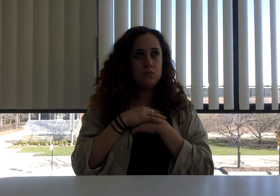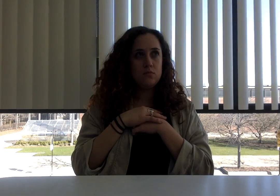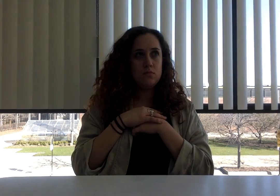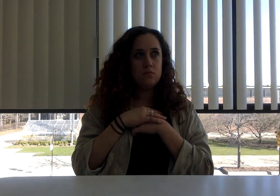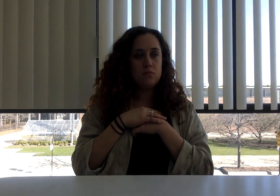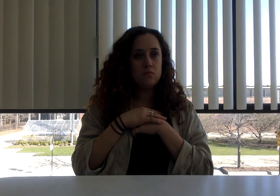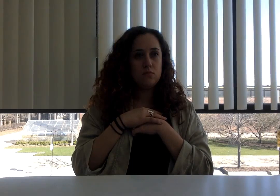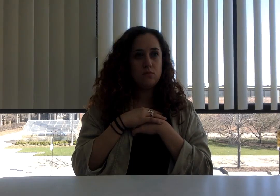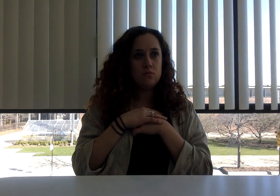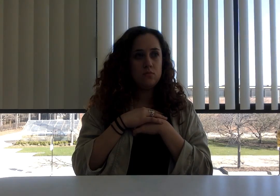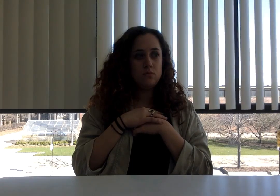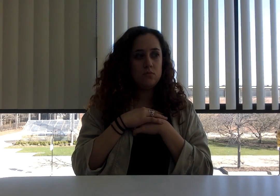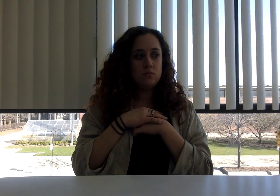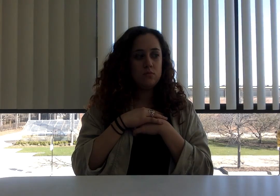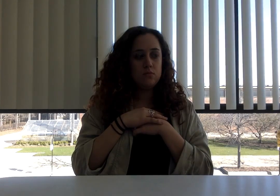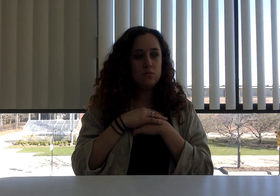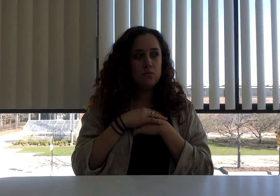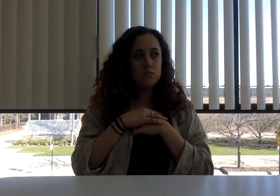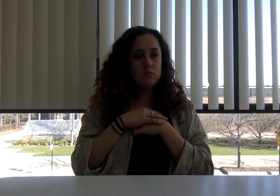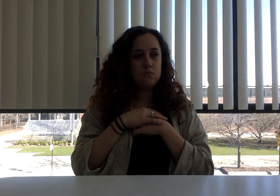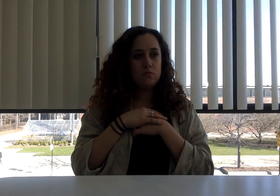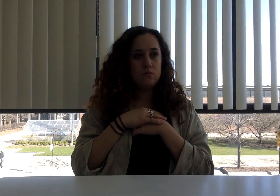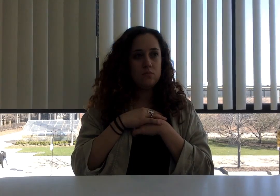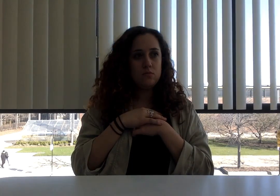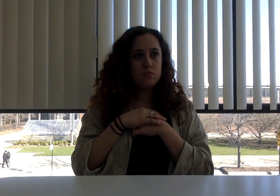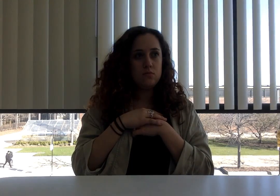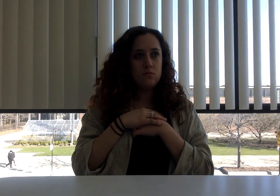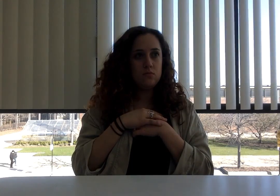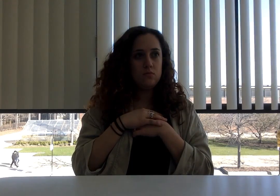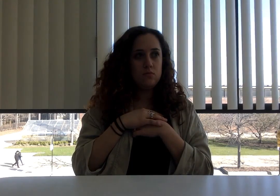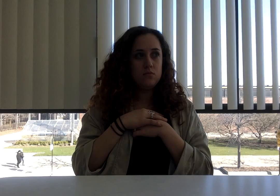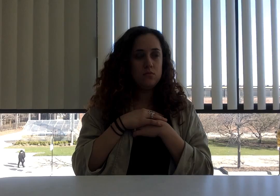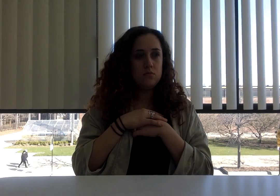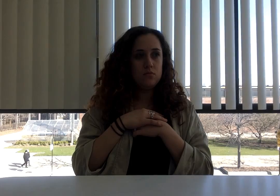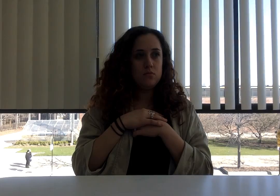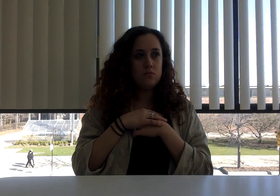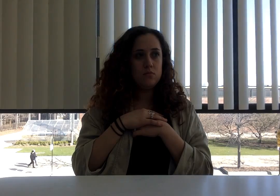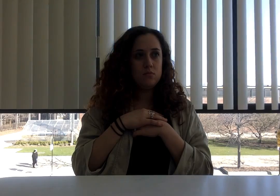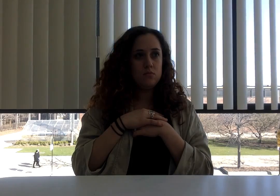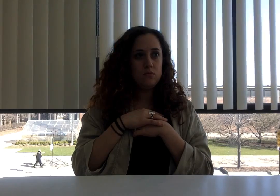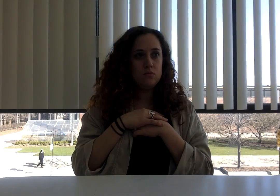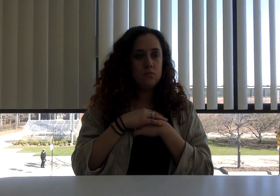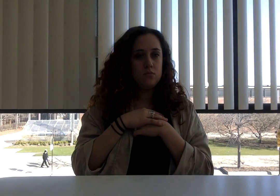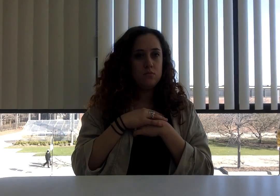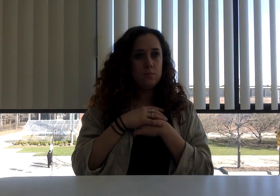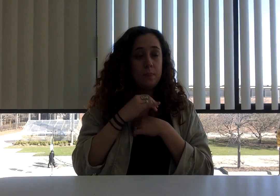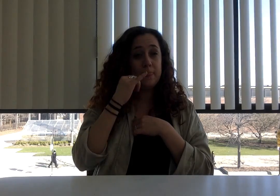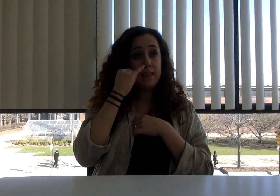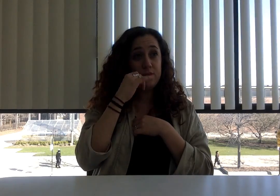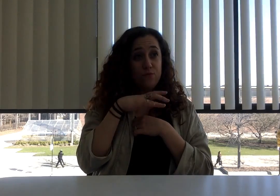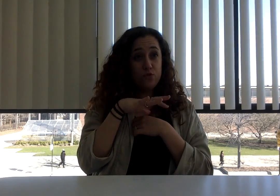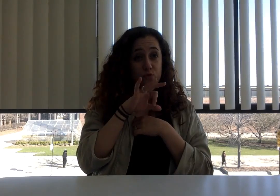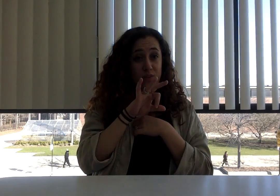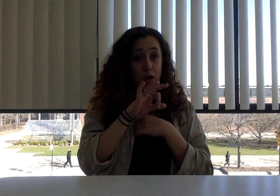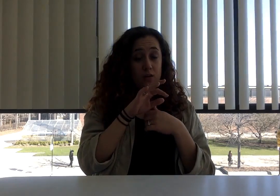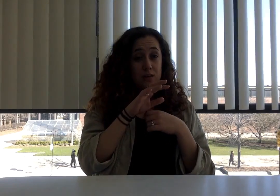Yeah, no, that doesn't make sense. Never mind. Well, you can say so 28. if it solves the system credit down here and count the points, then I would have just